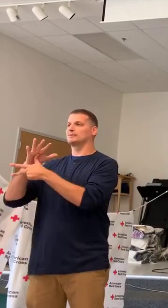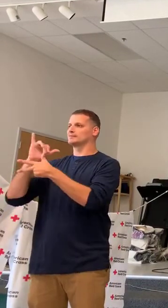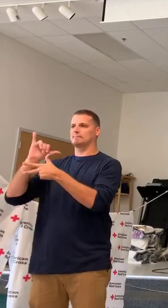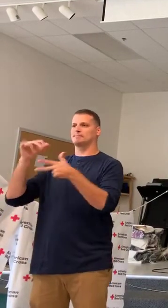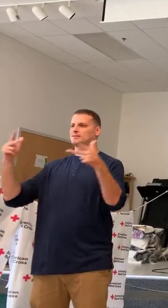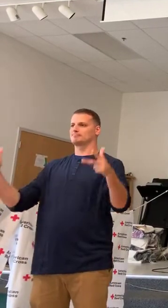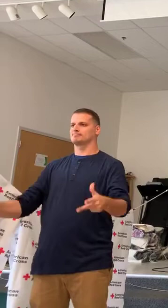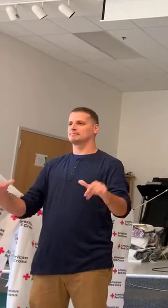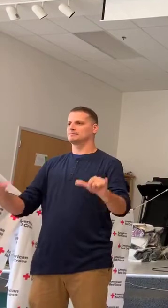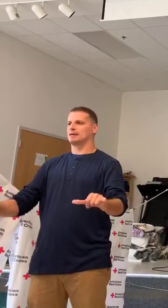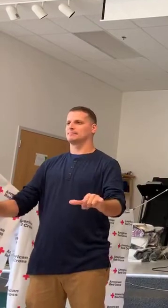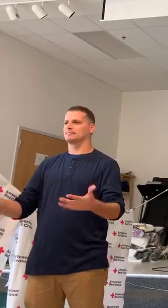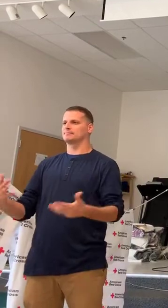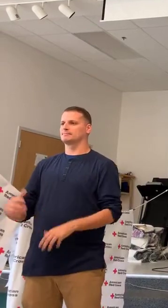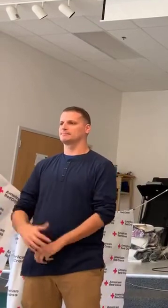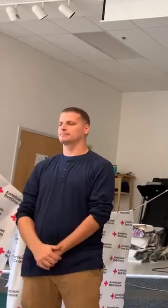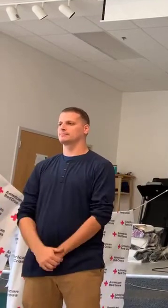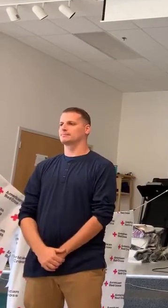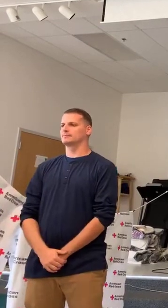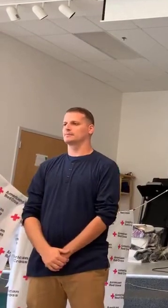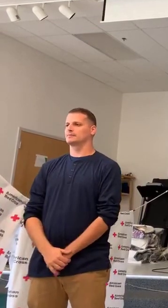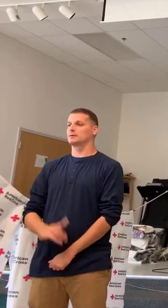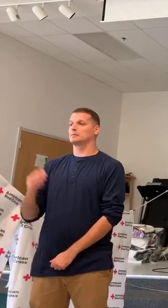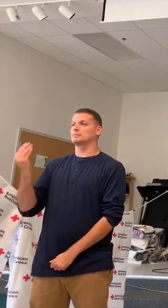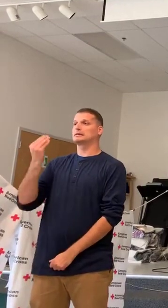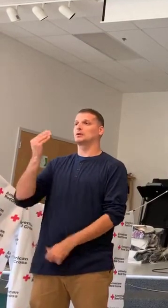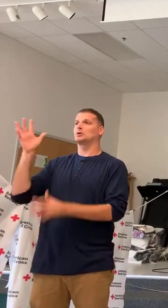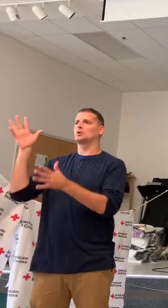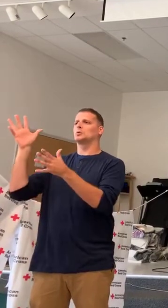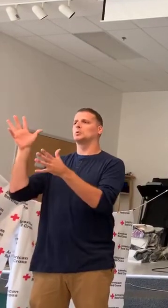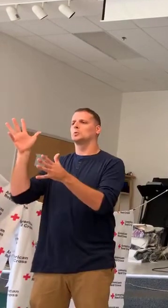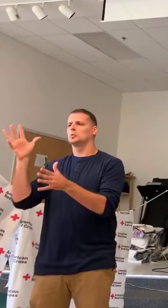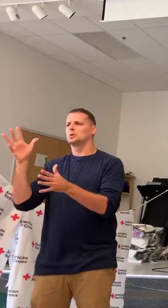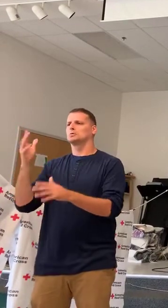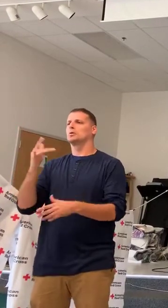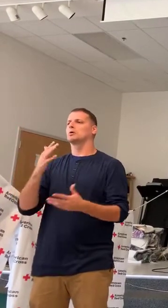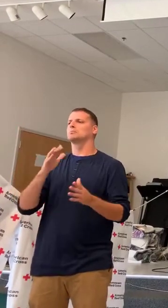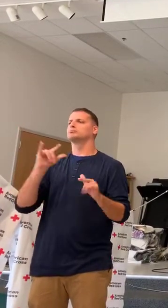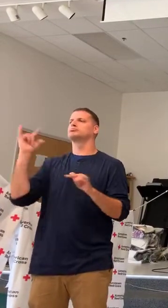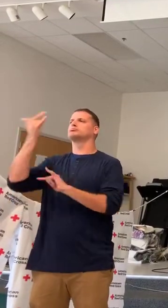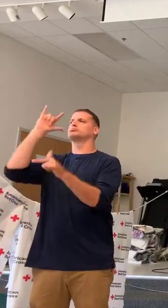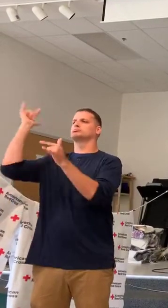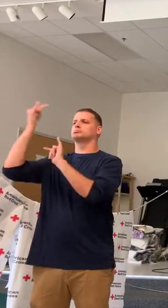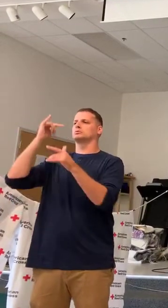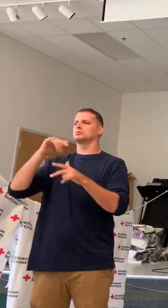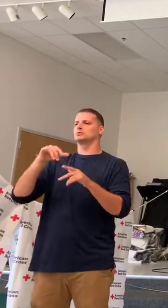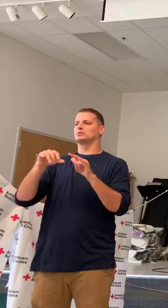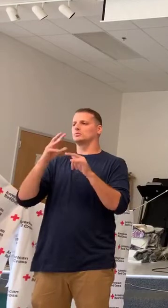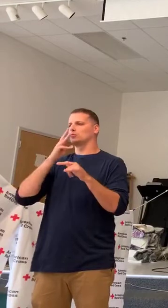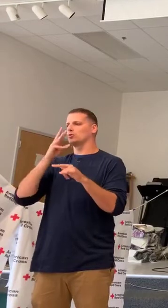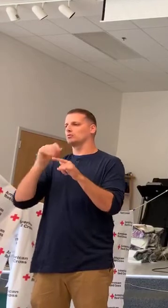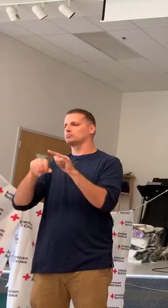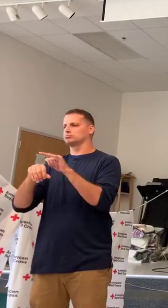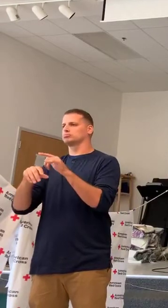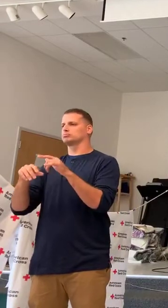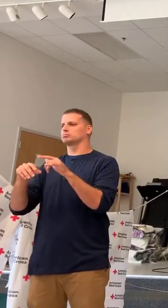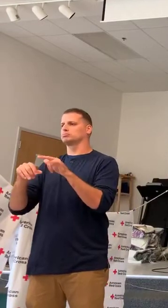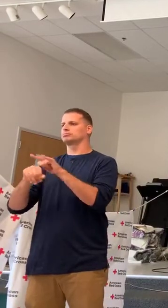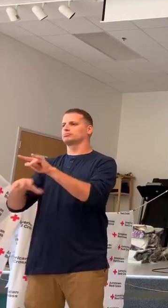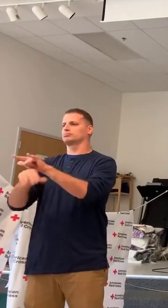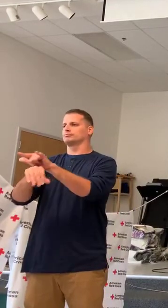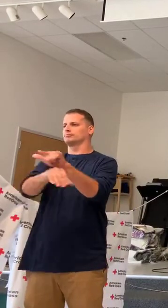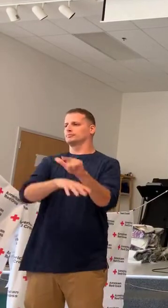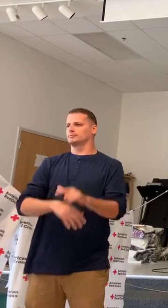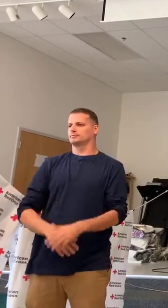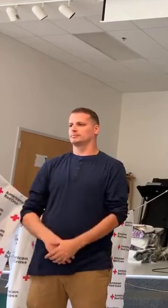down on Monday, we had everything flying that we could, and then they went back to work. So that's probably why you saw them Saturday, disappeared for the big day, and